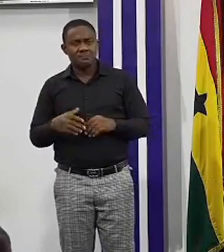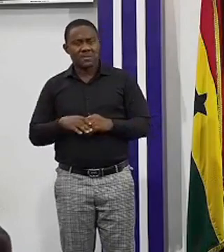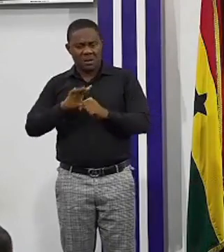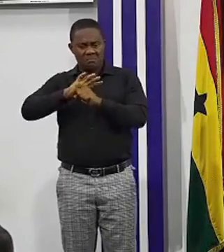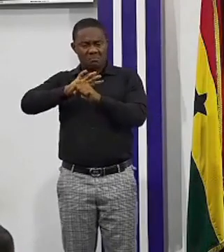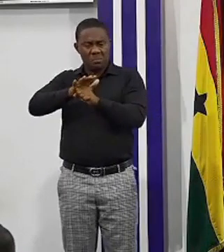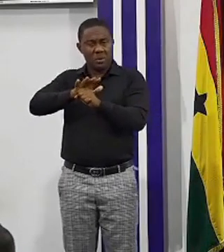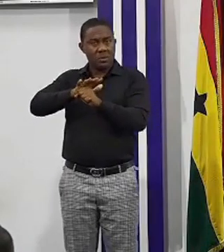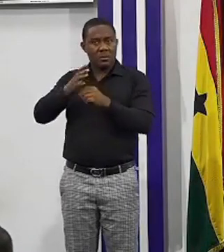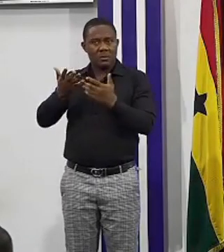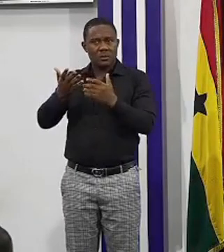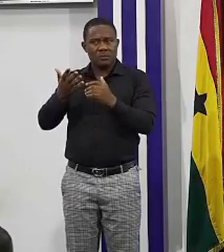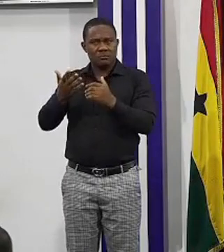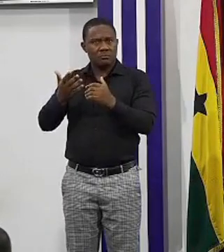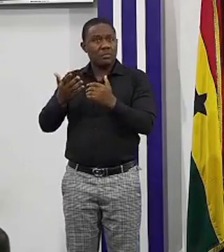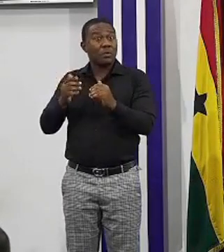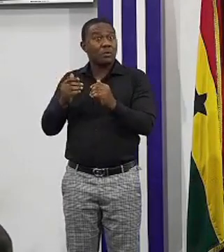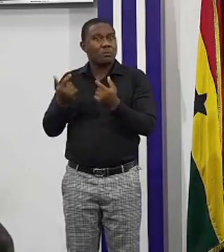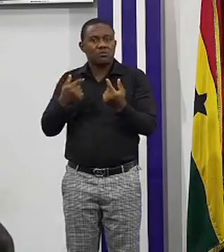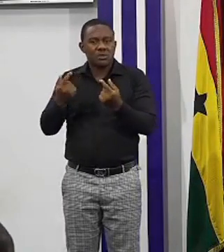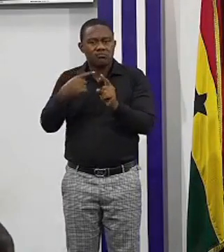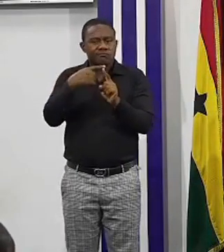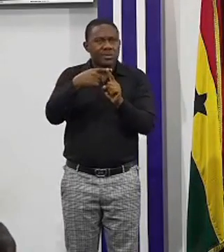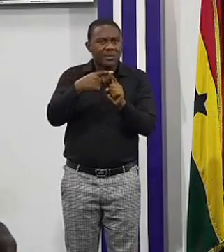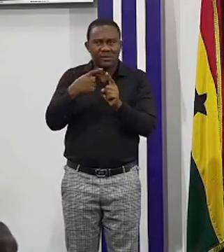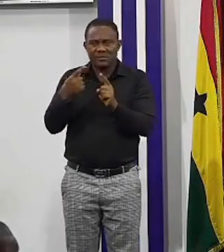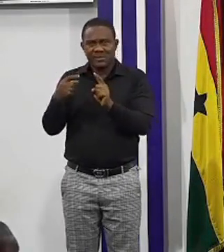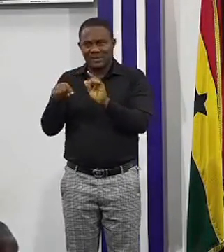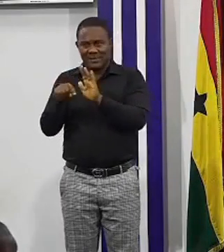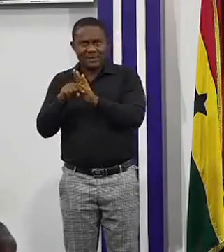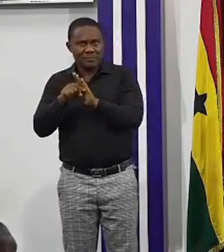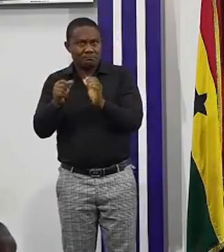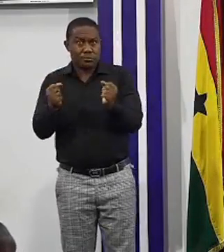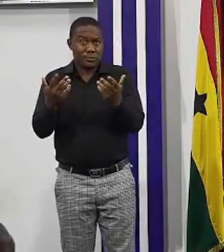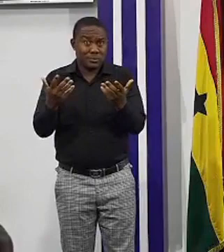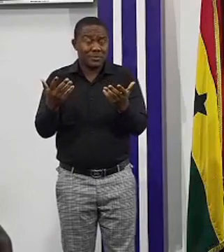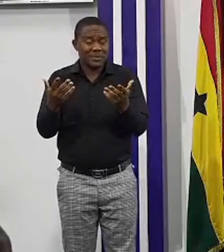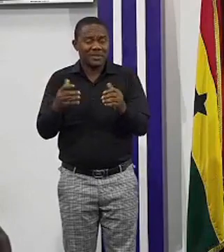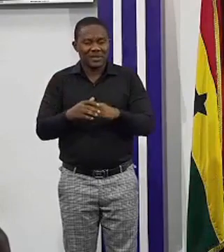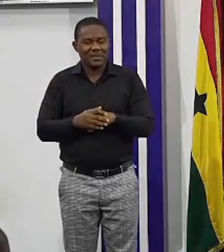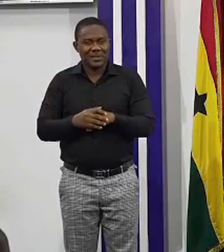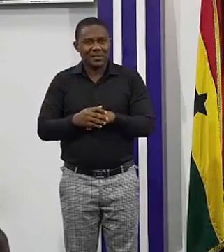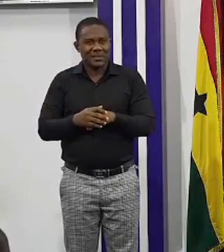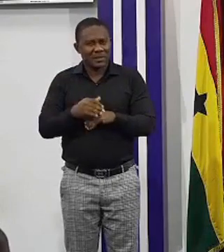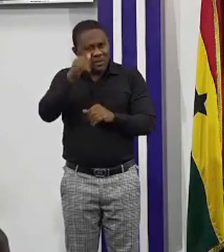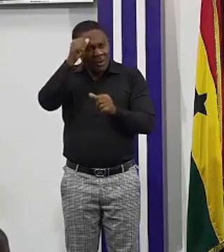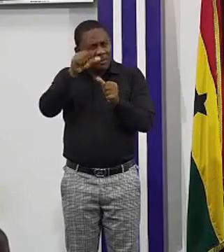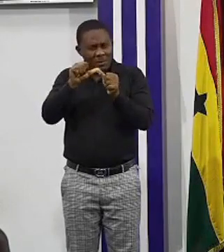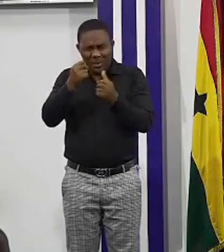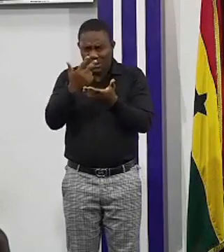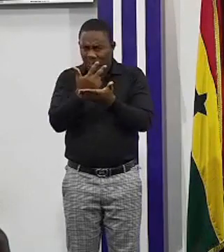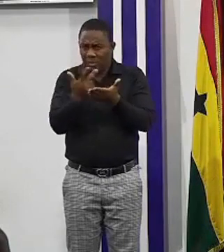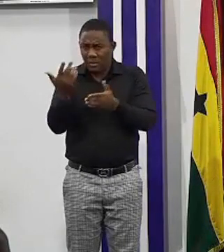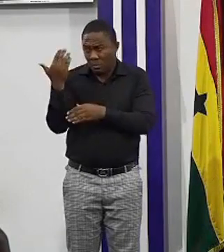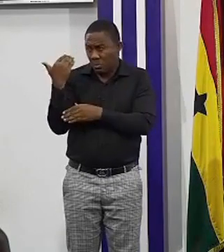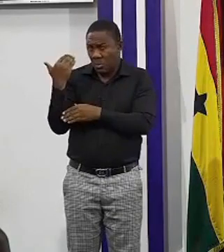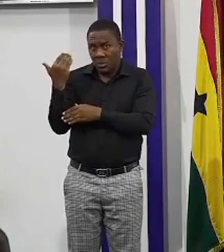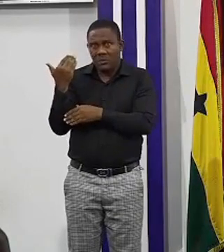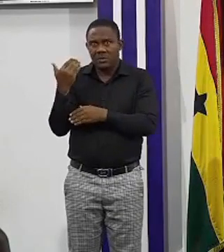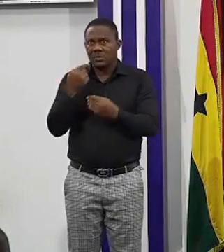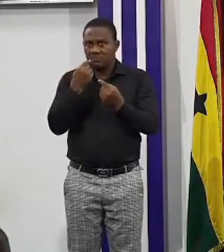COVID-19 response program. You would recall that 3 weeks earlier, he had outlined a number of interventions. One,